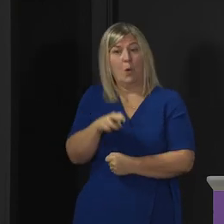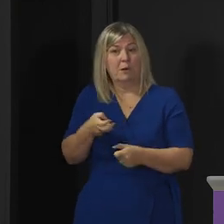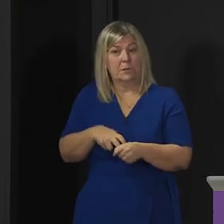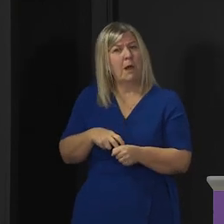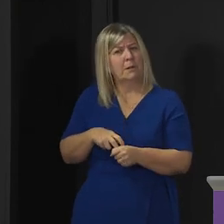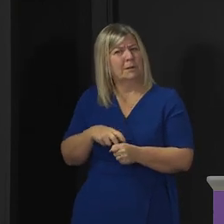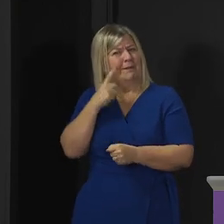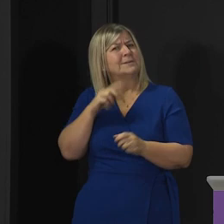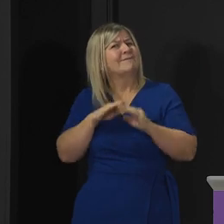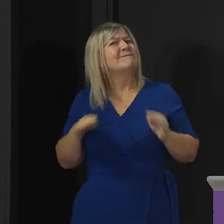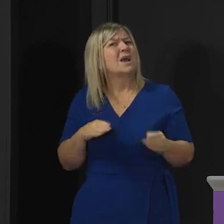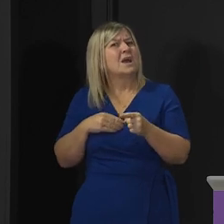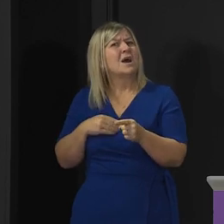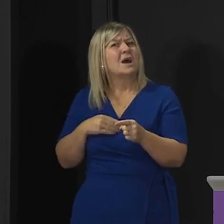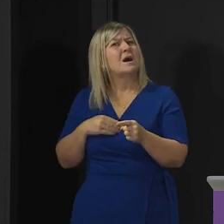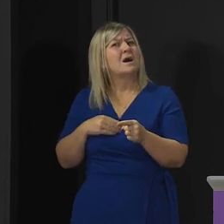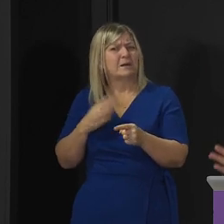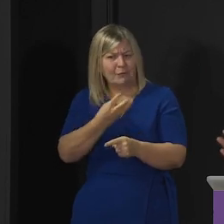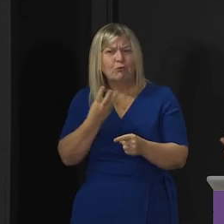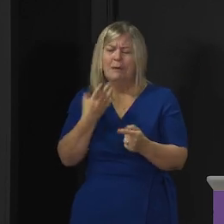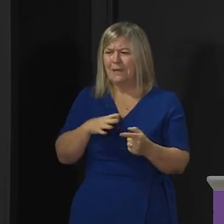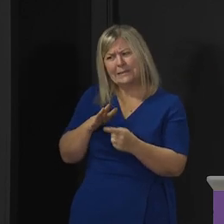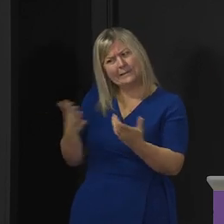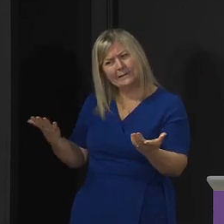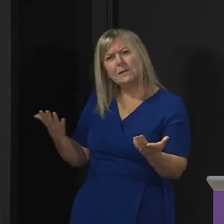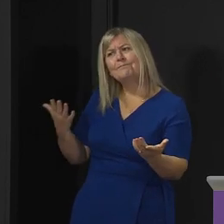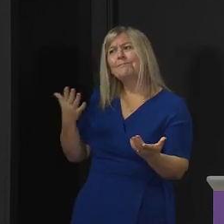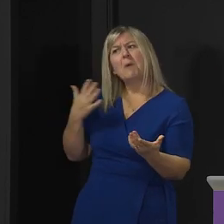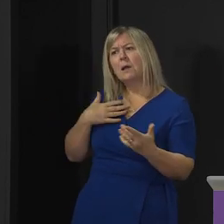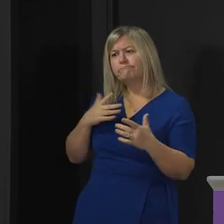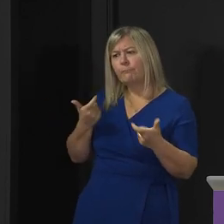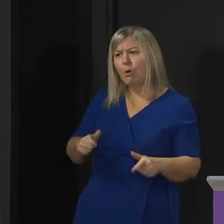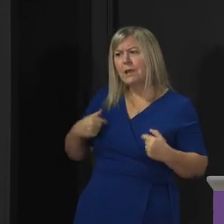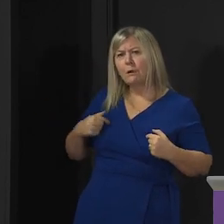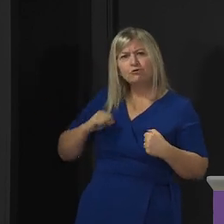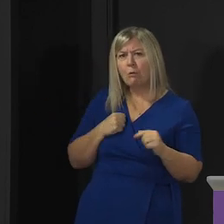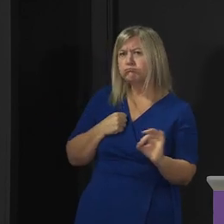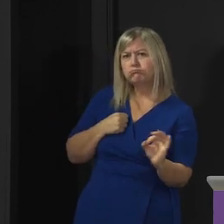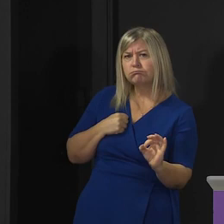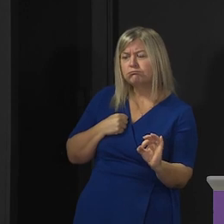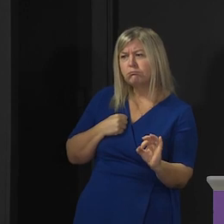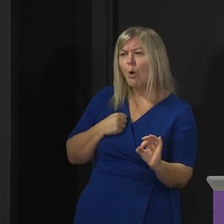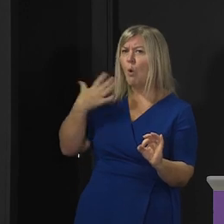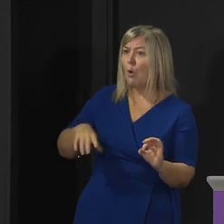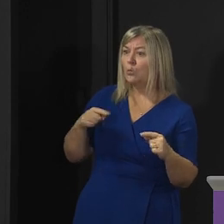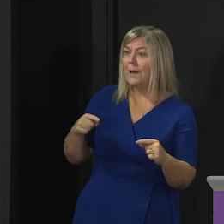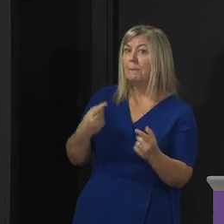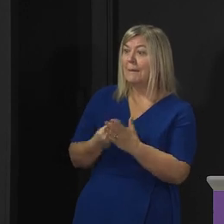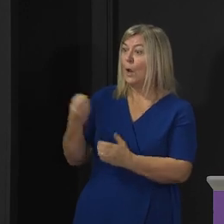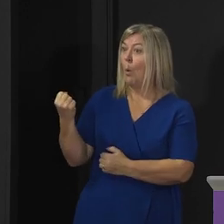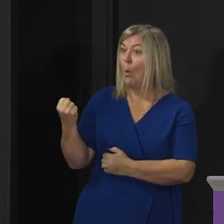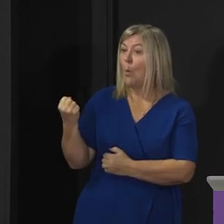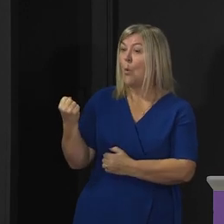with colleagues in the Welsh and Northern Irish governments, have pressed that point very firmly at the COBRA meeting, which has just